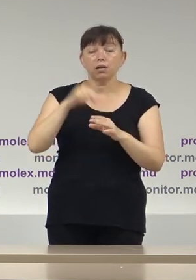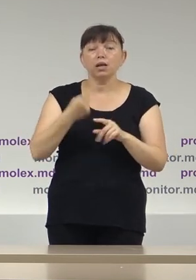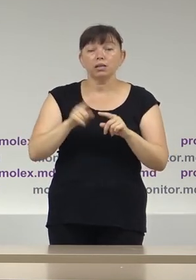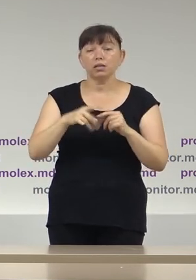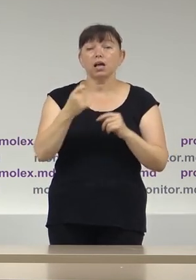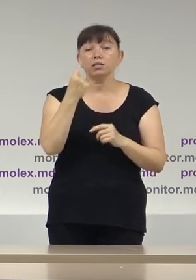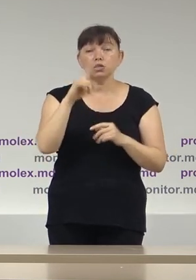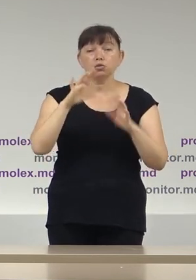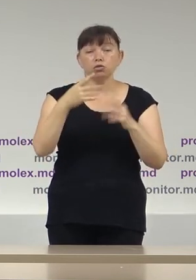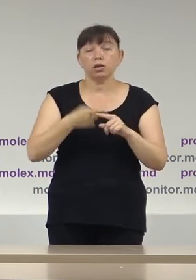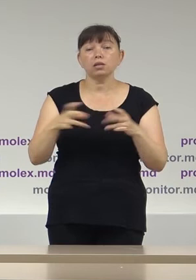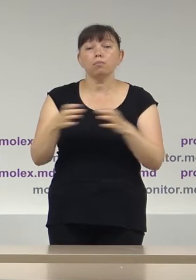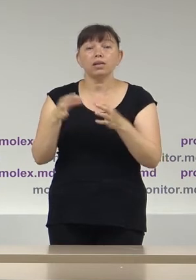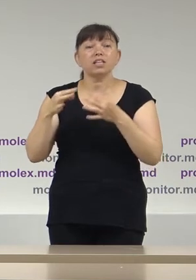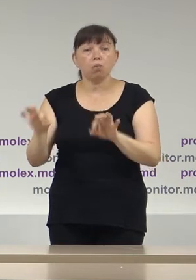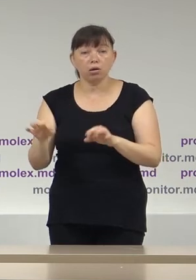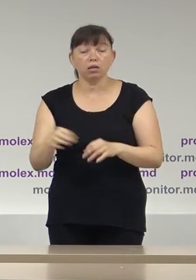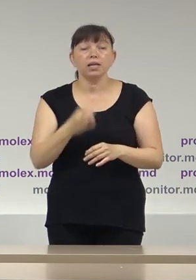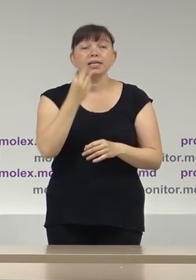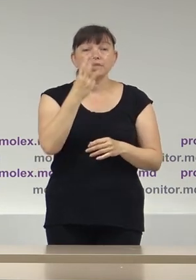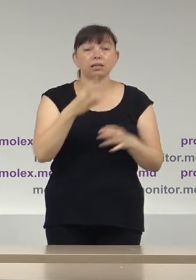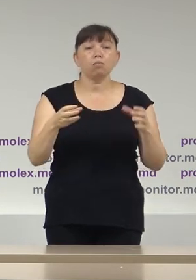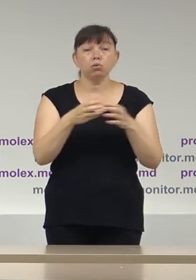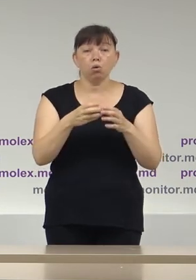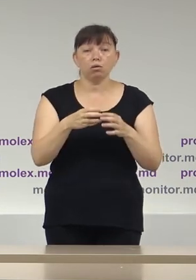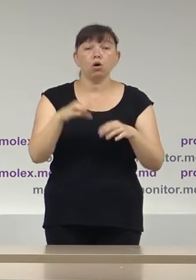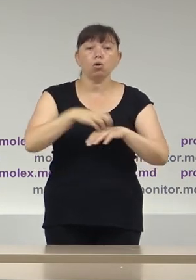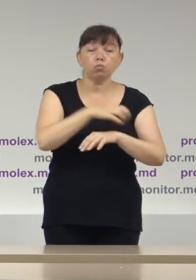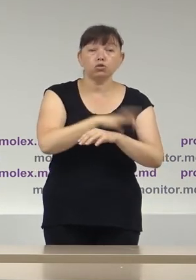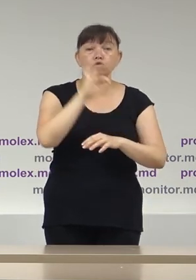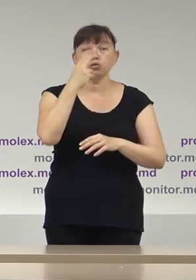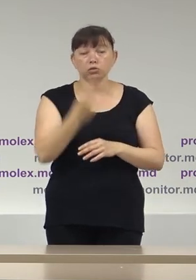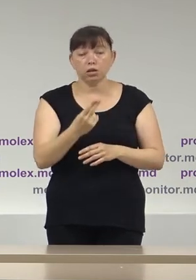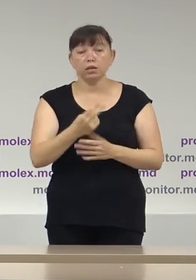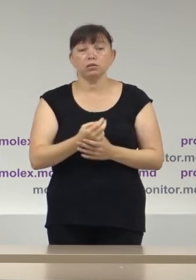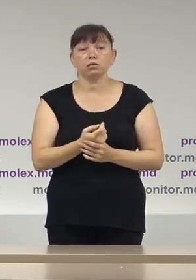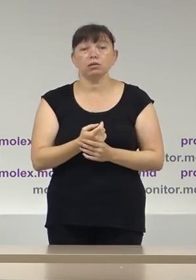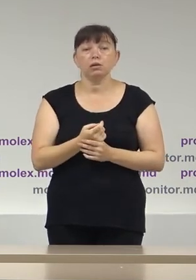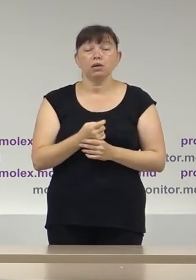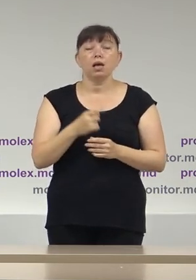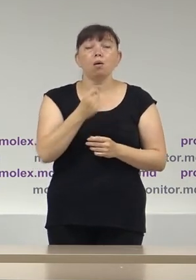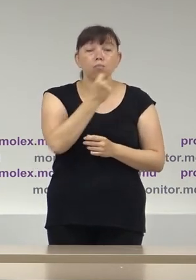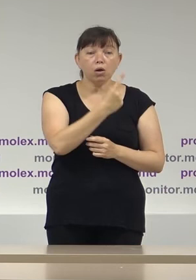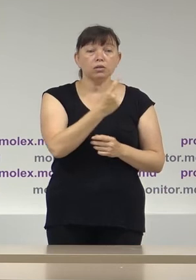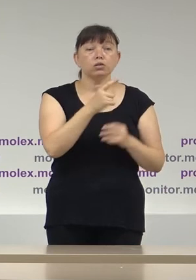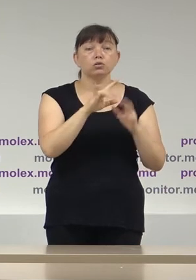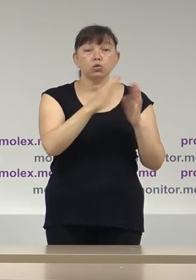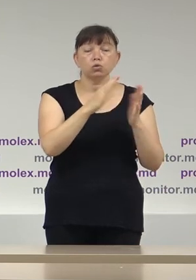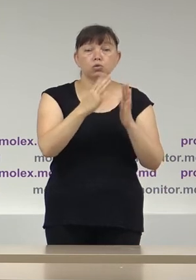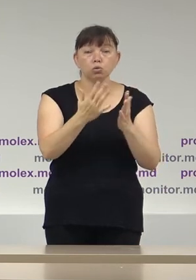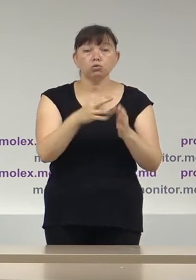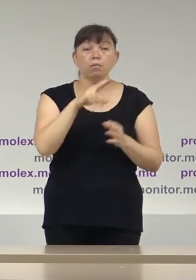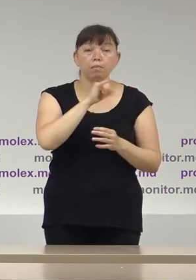resources for electoral promotion, of which 18% by Democratic Party, 13 cases Electoral Bloc of Communists